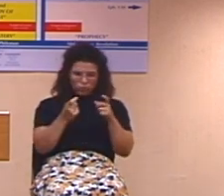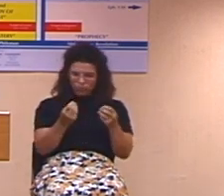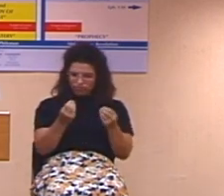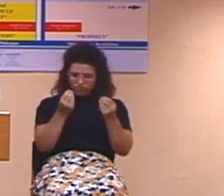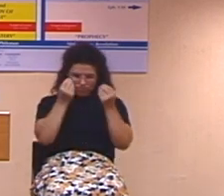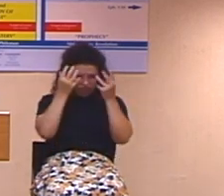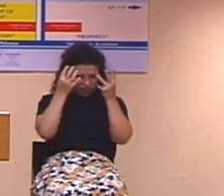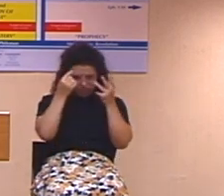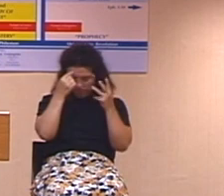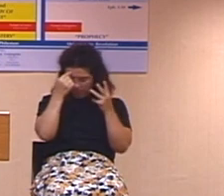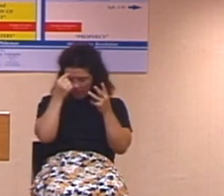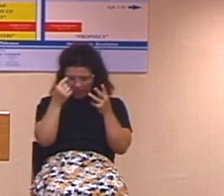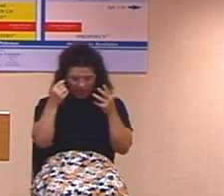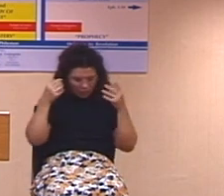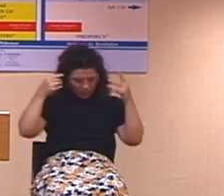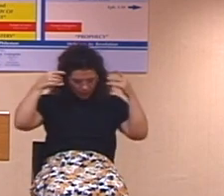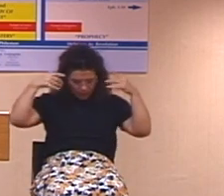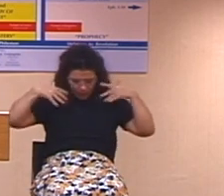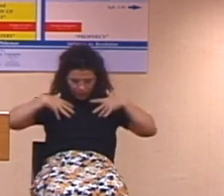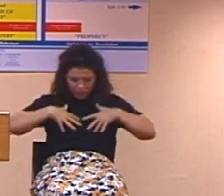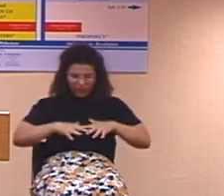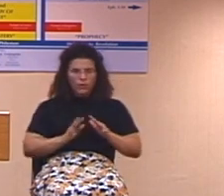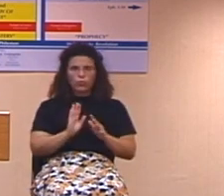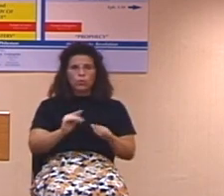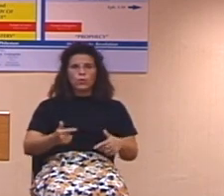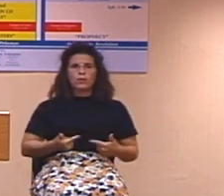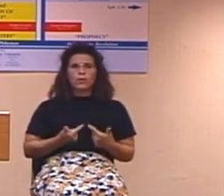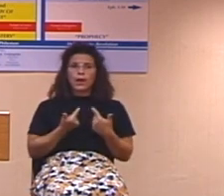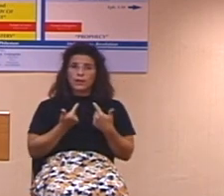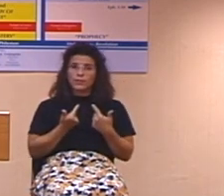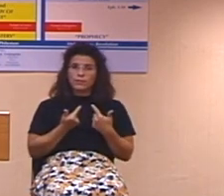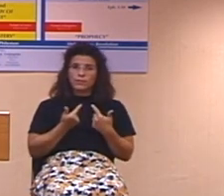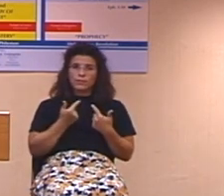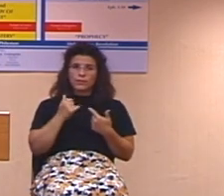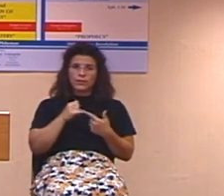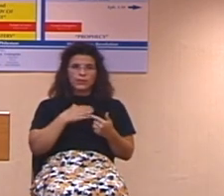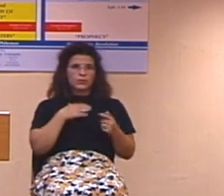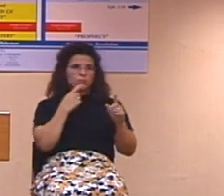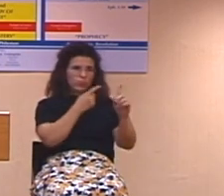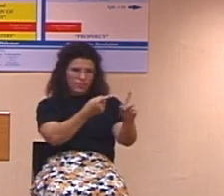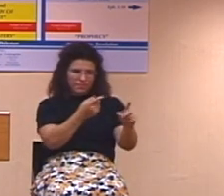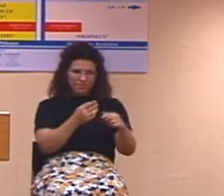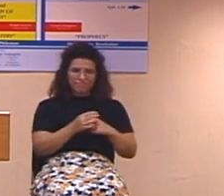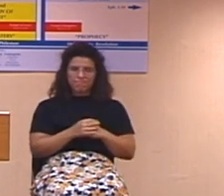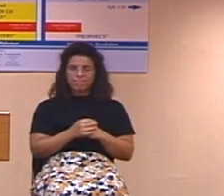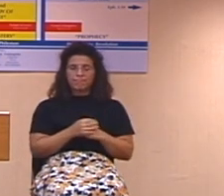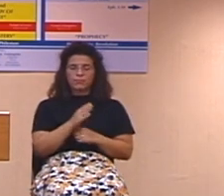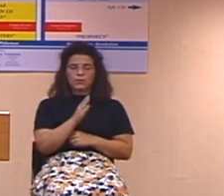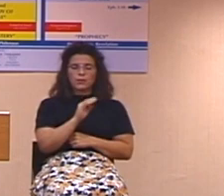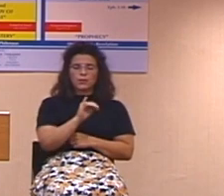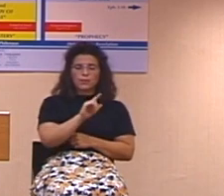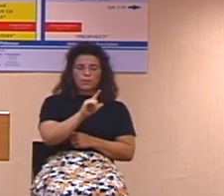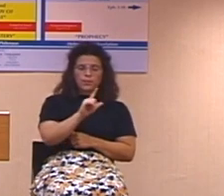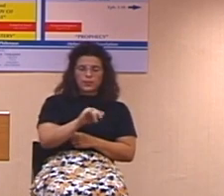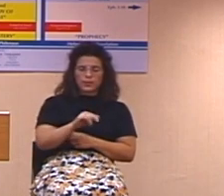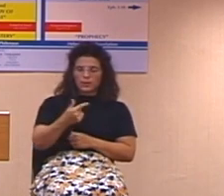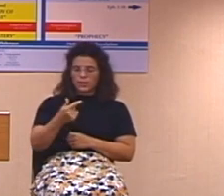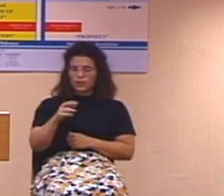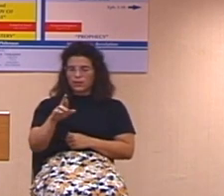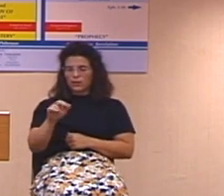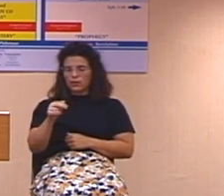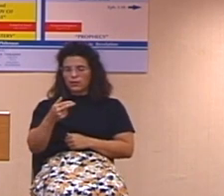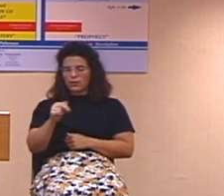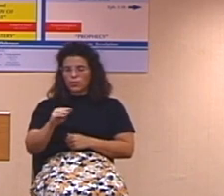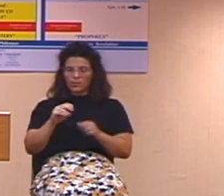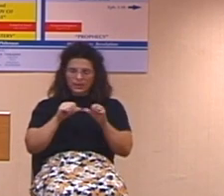it take your mind and just saturate your life? And that's where we're headed. Billy Graham went on in the story,